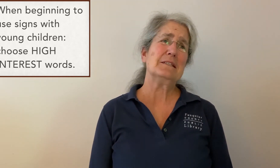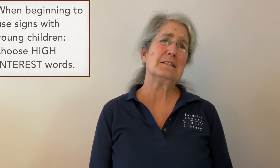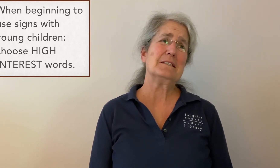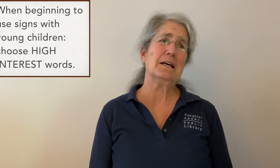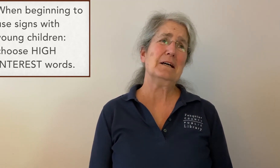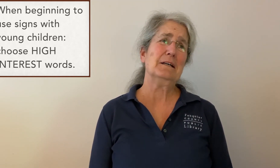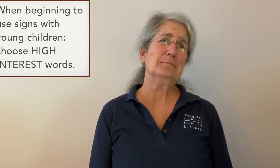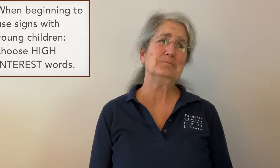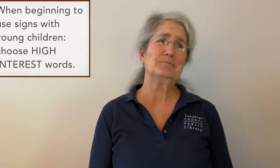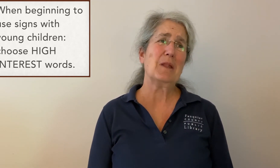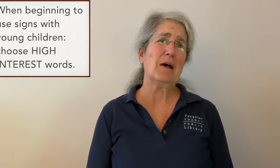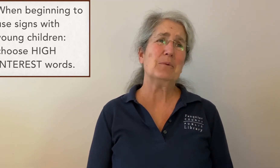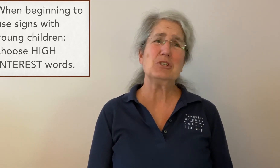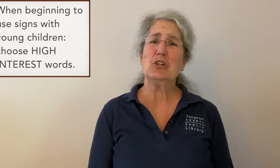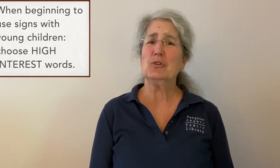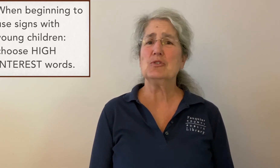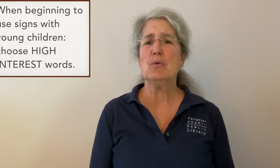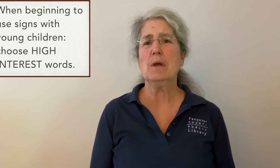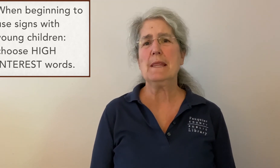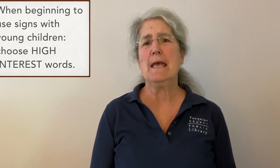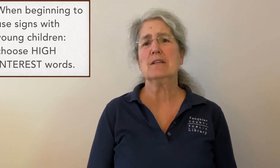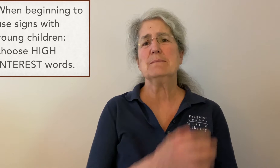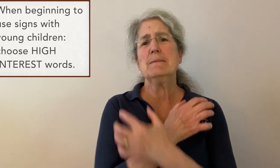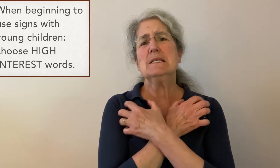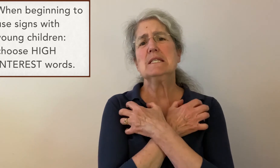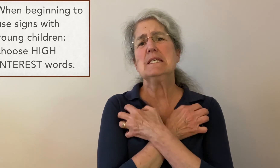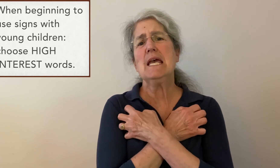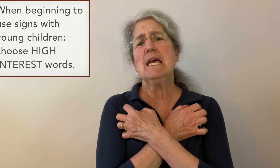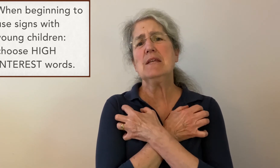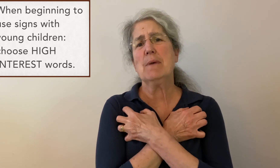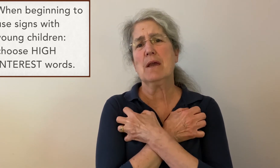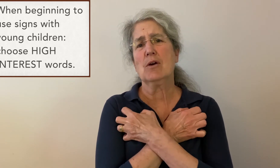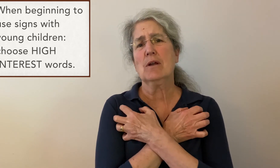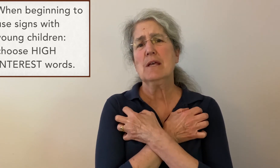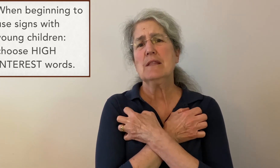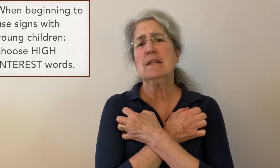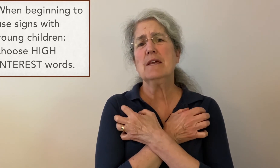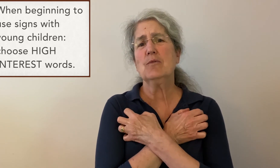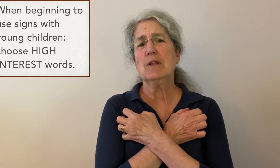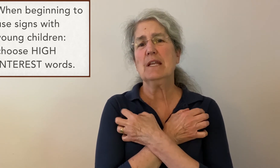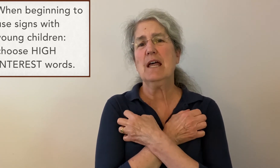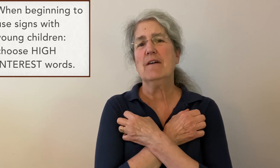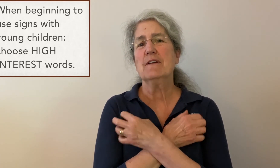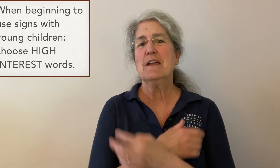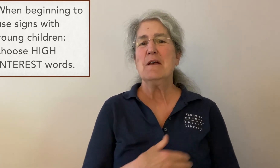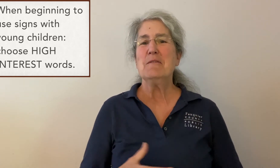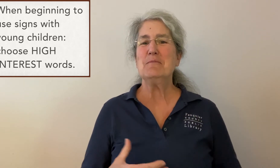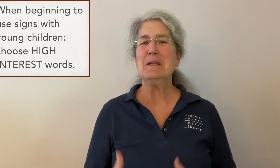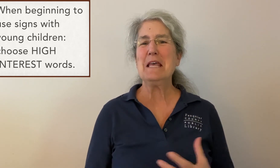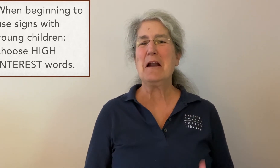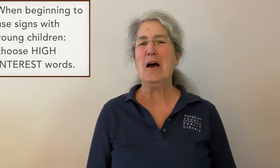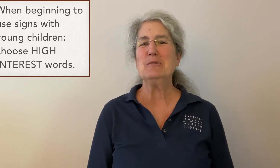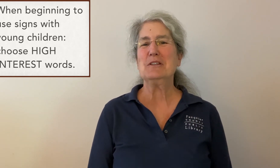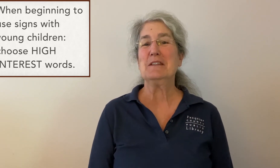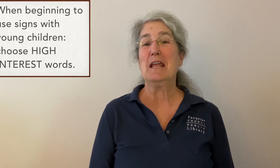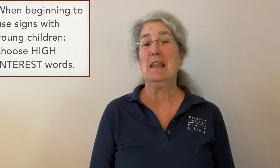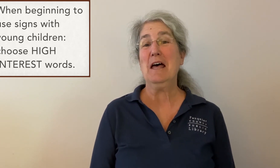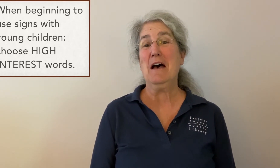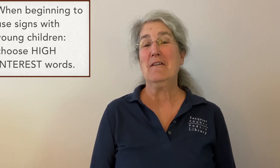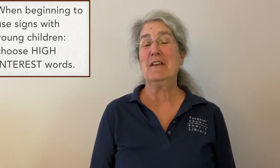it's a particular toy in the house. Maybe it's a teddy bear that they really love. Pick that object that they love and